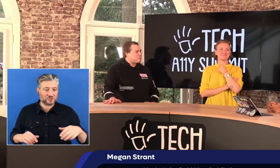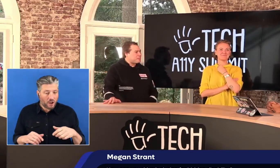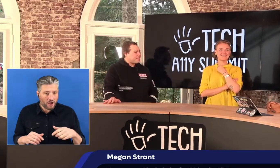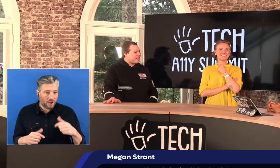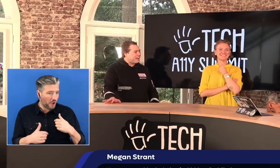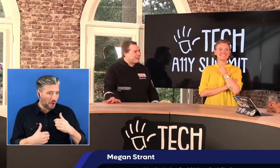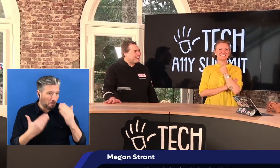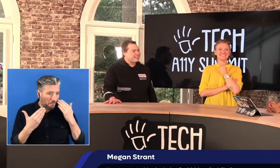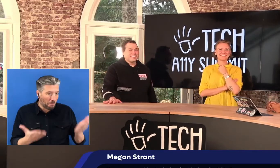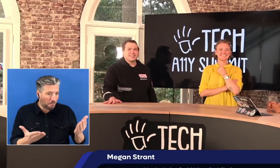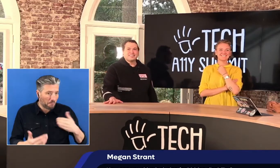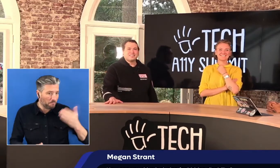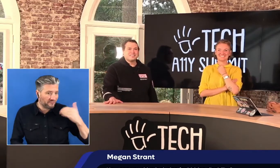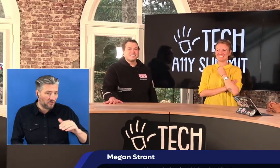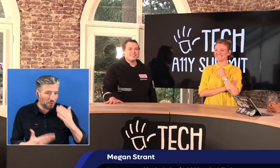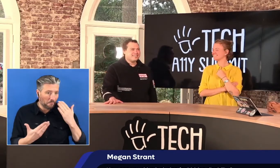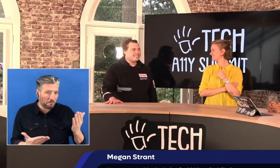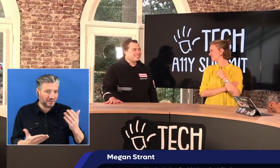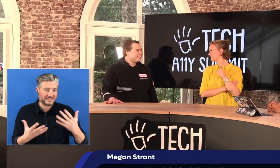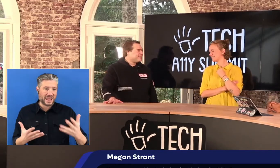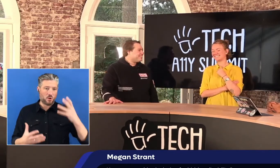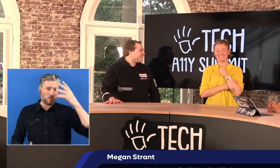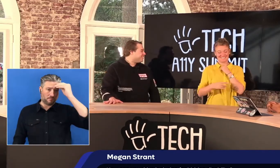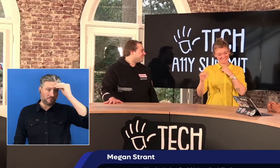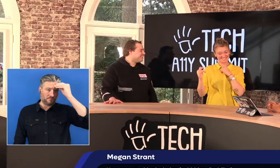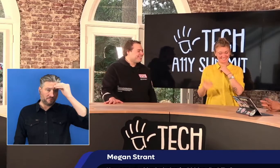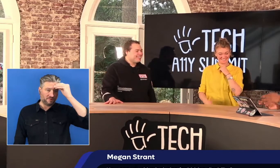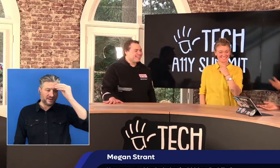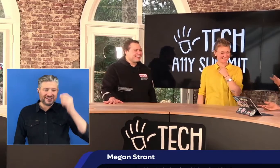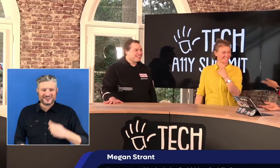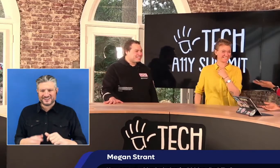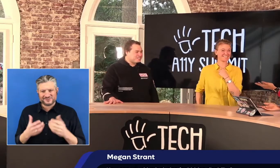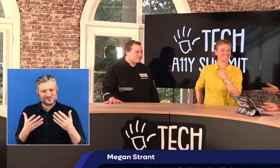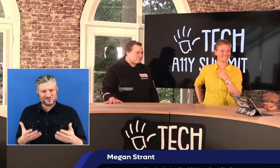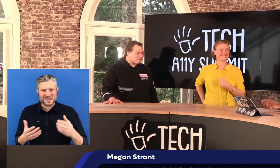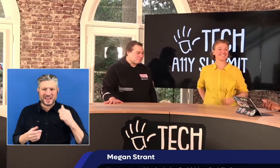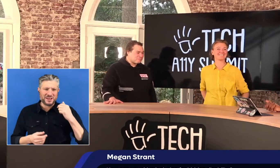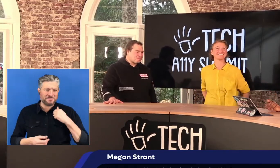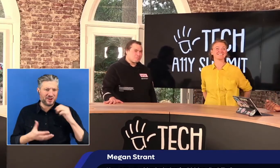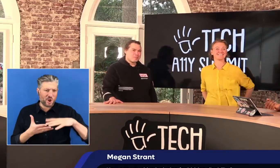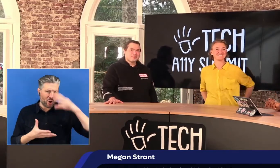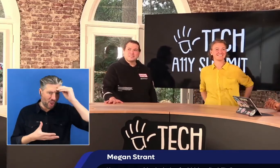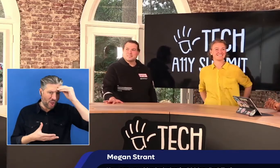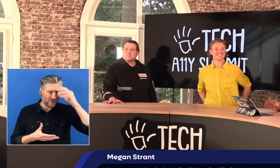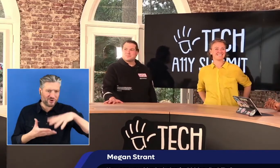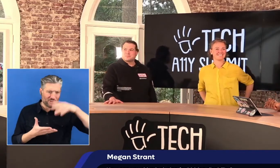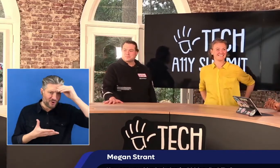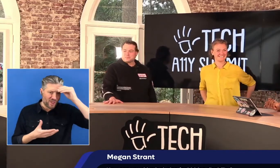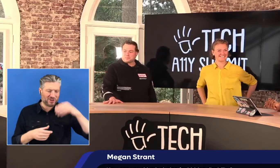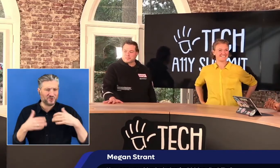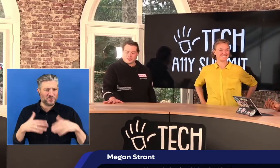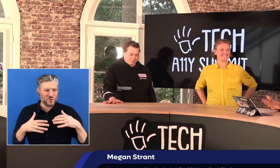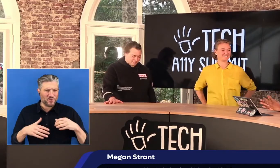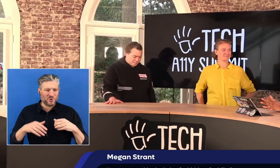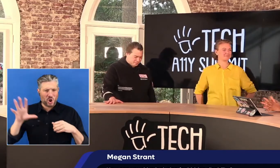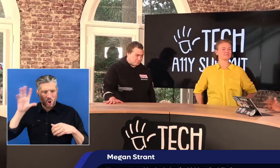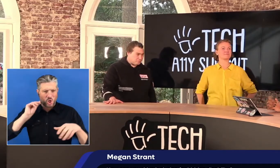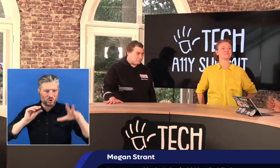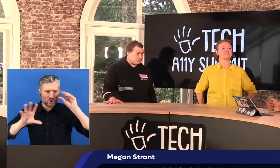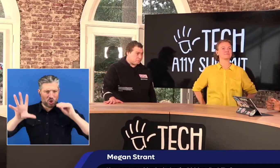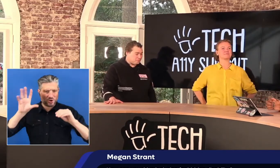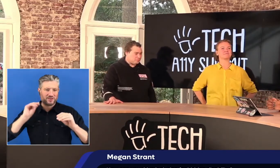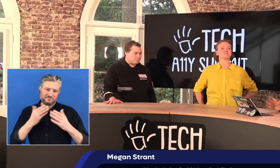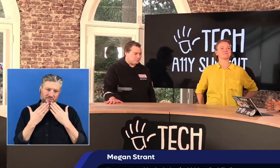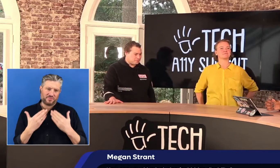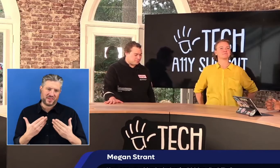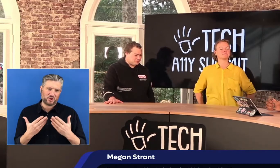You are absolutely right. I'm learning so much today. So thank you for that. I think we have time for